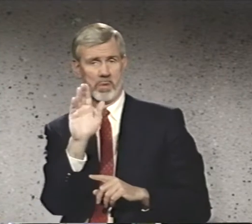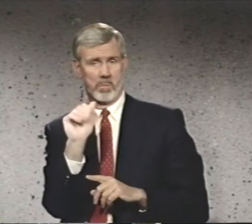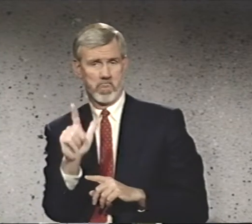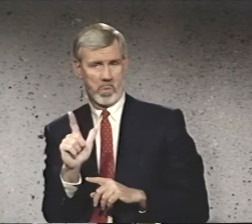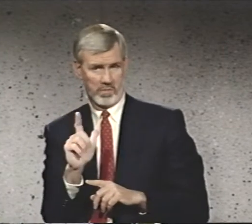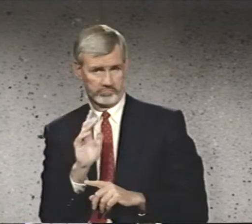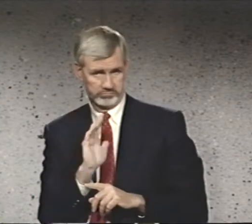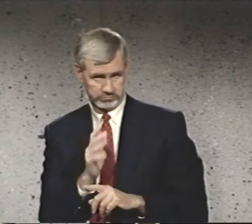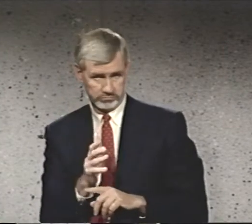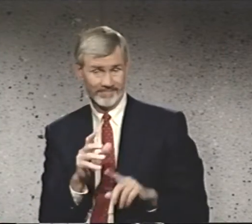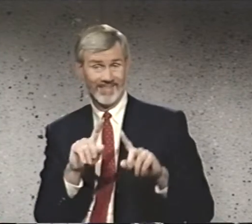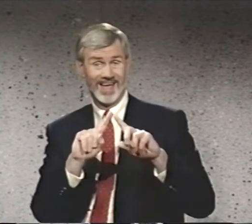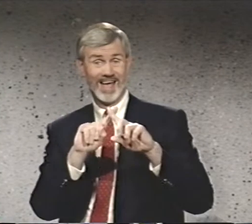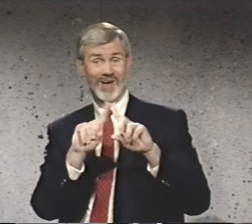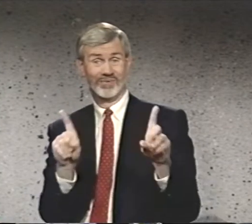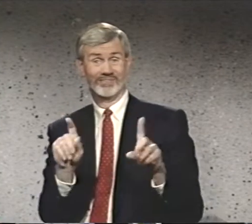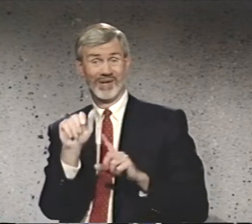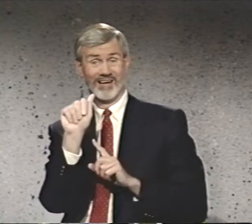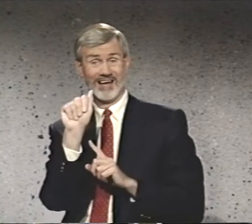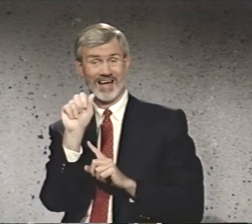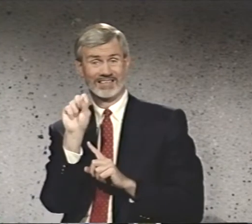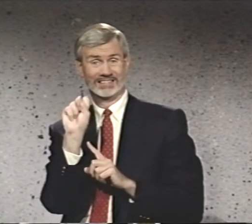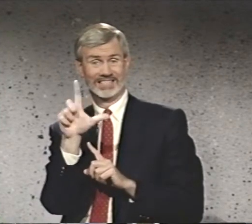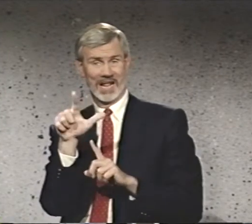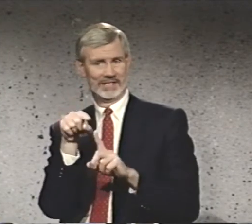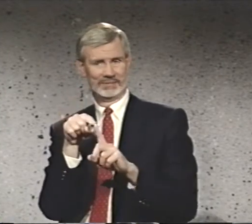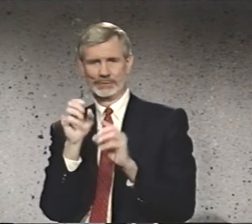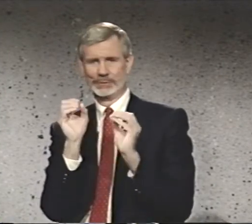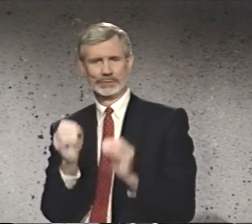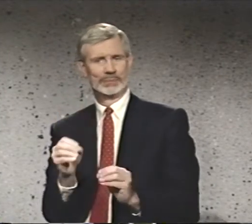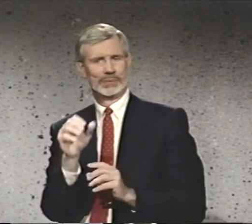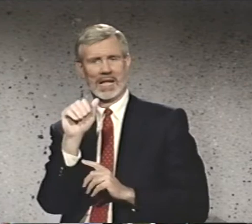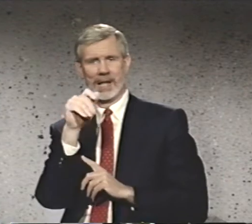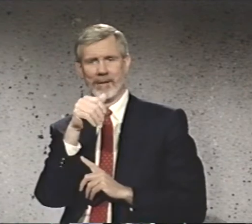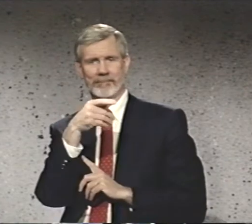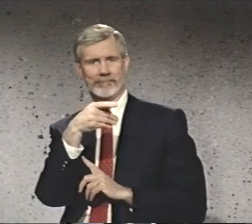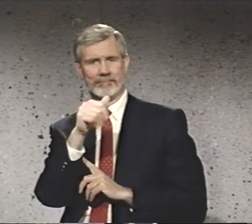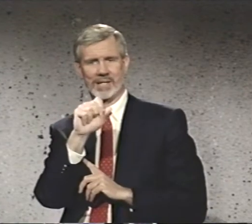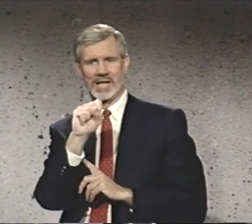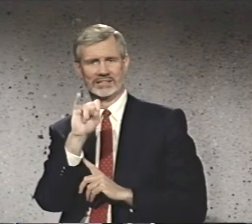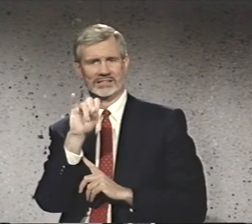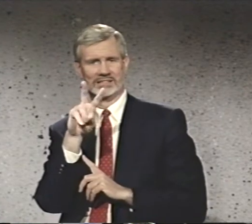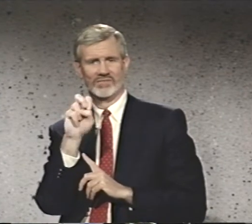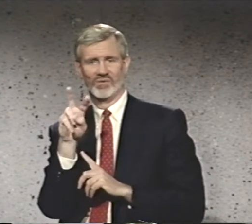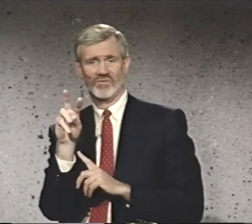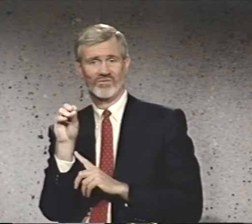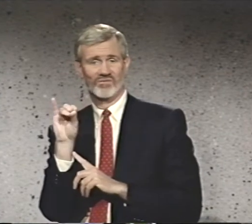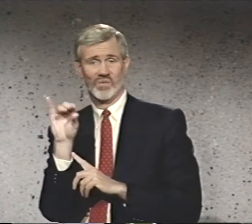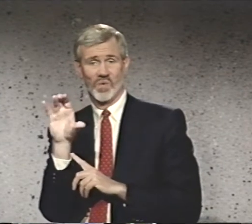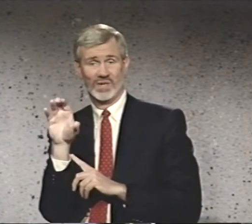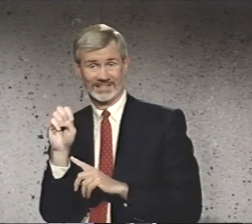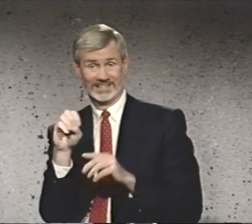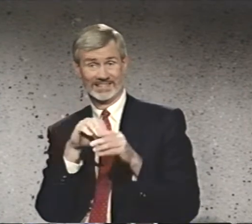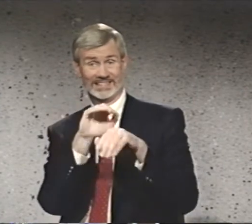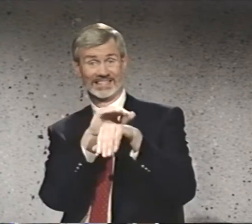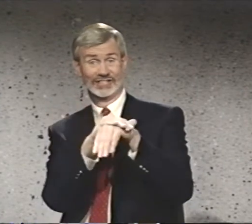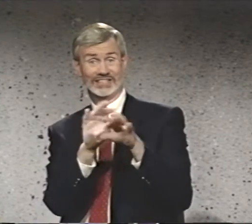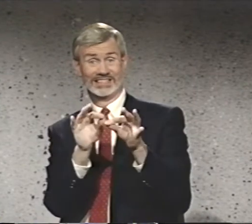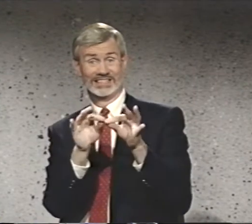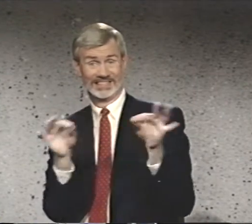Lou threw the ball. However, ASL has no passive voice. In